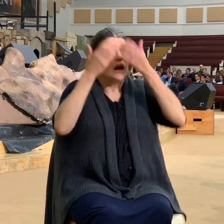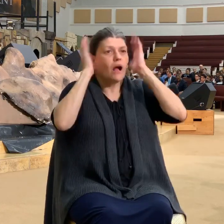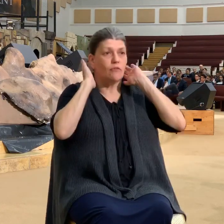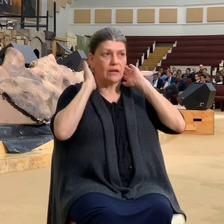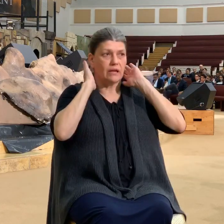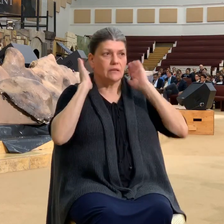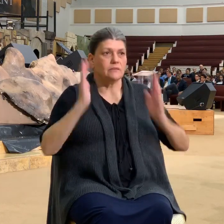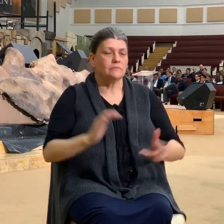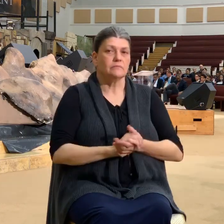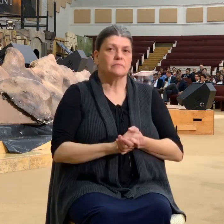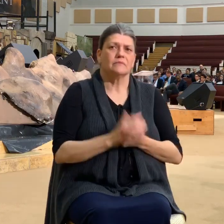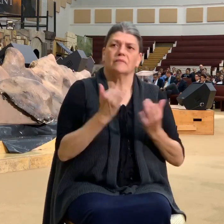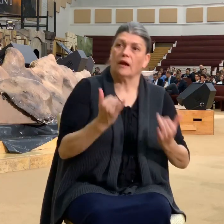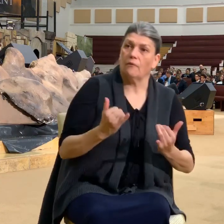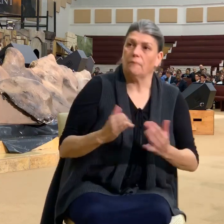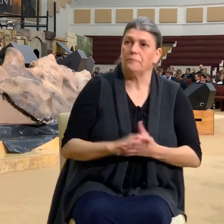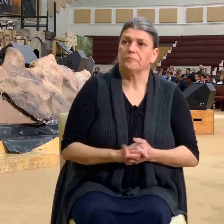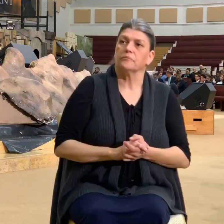Now,